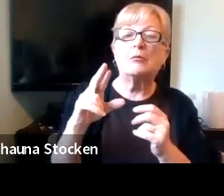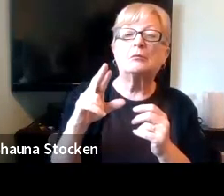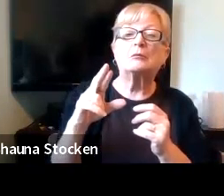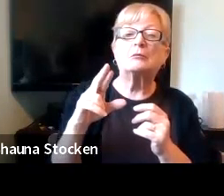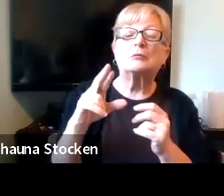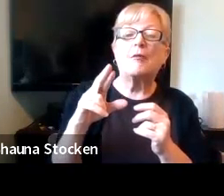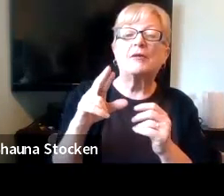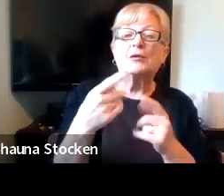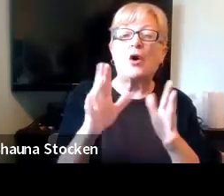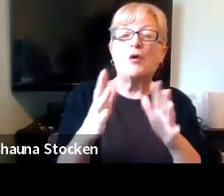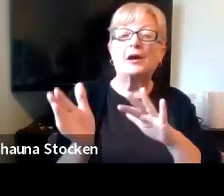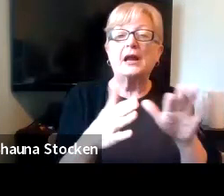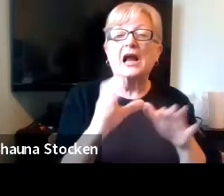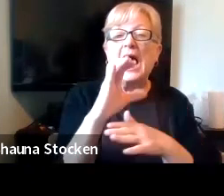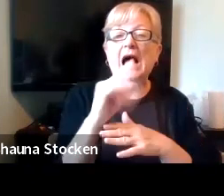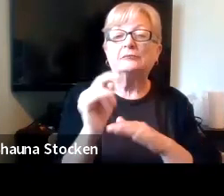aside.